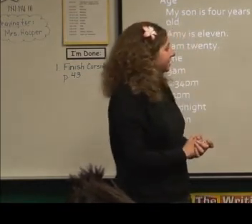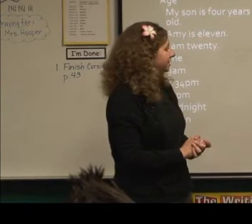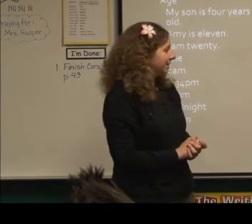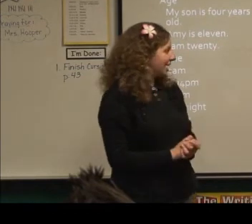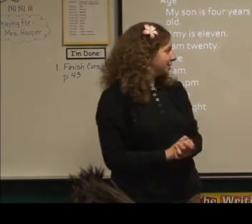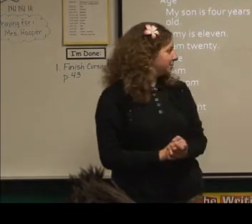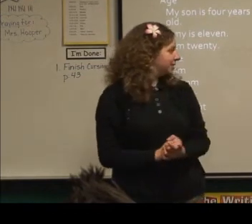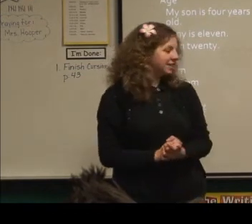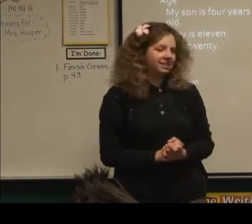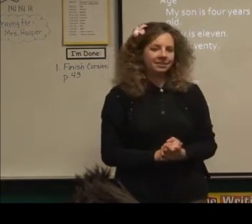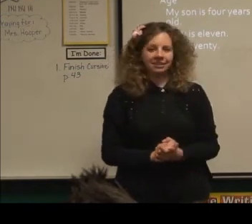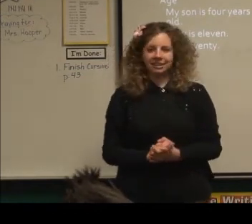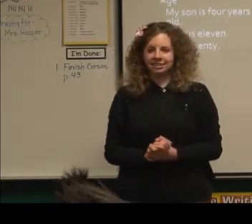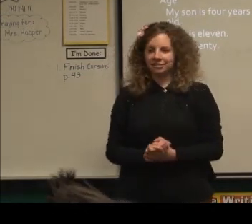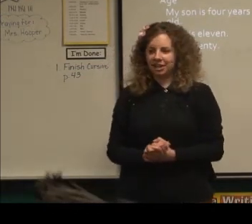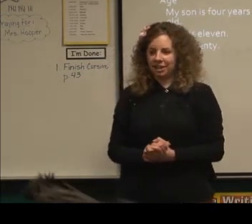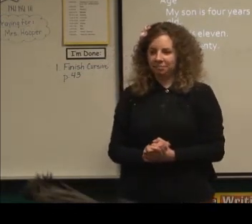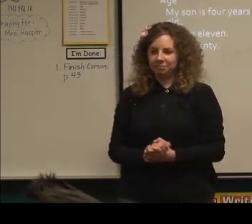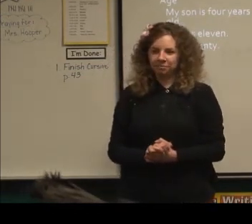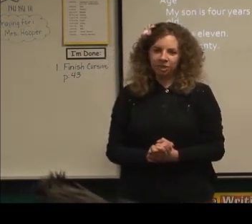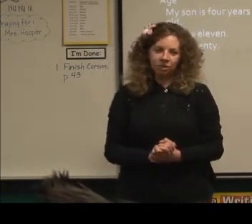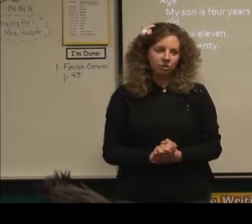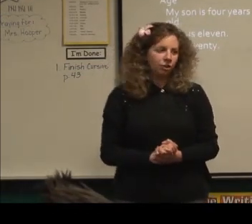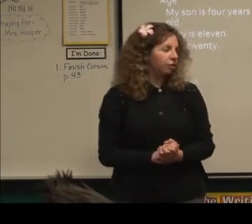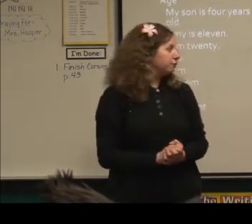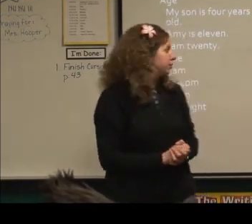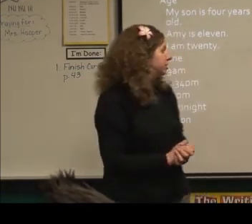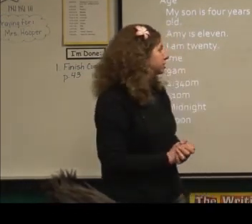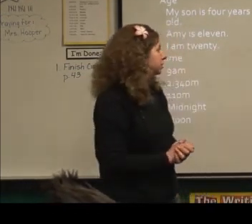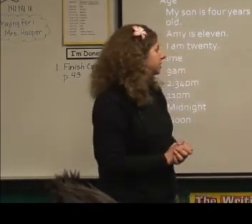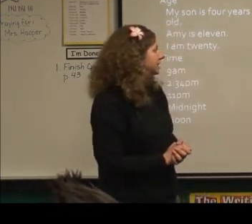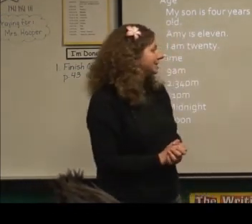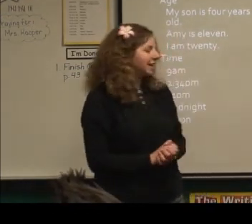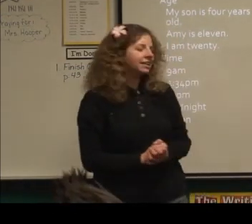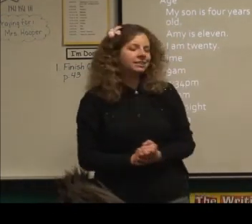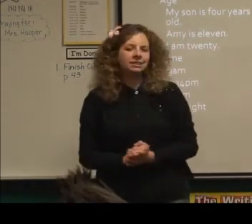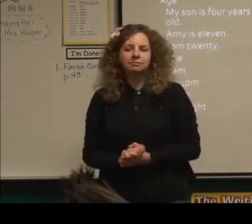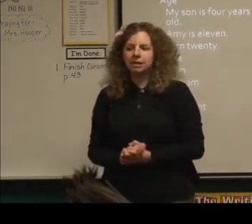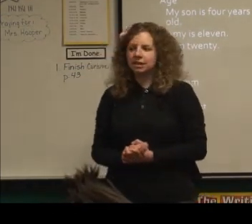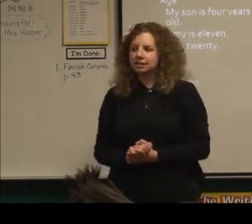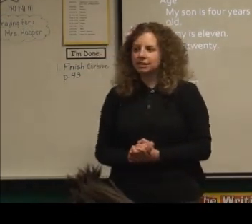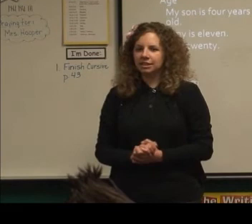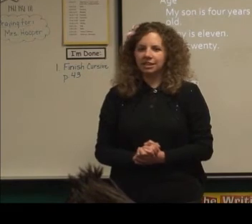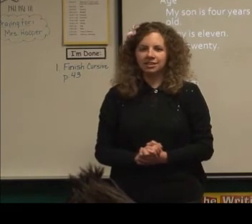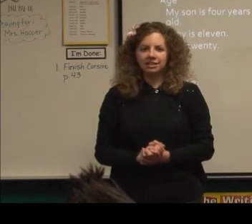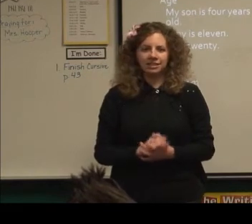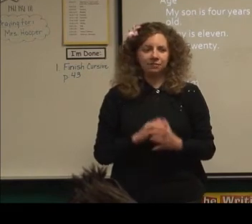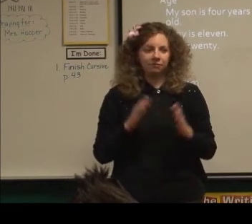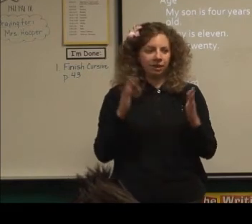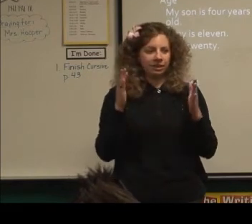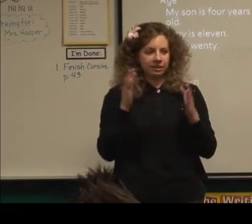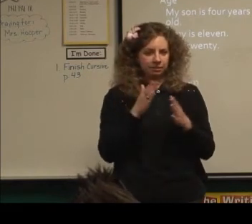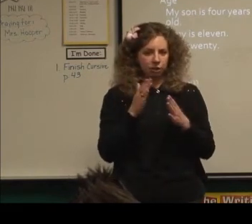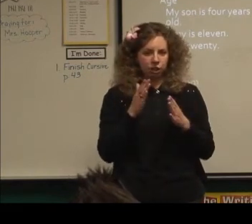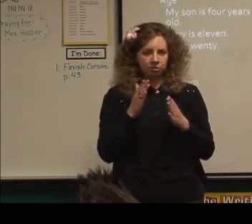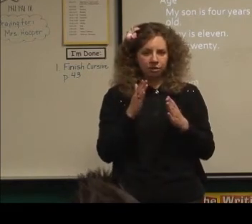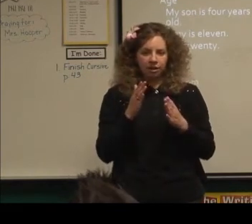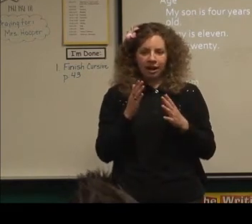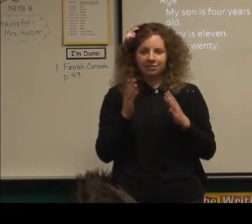Then last one is the lengths of time. So for this one, seconds and minutes, they tend to seem very similar. I've